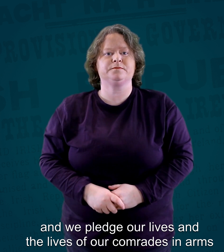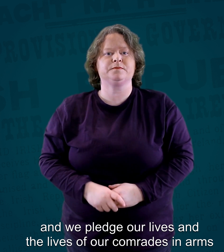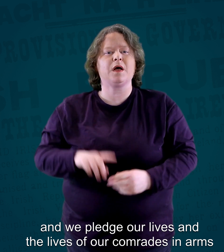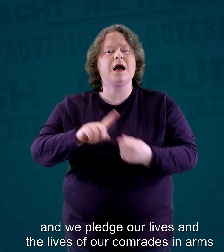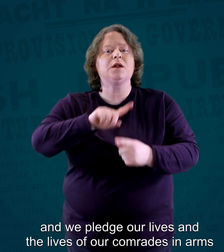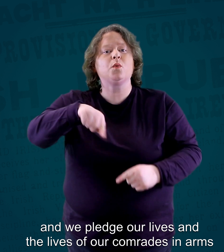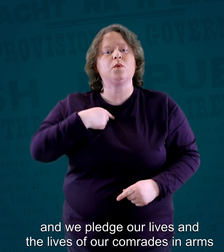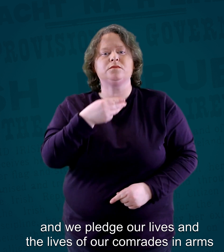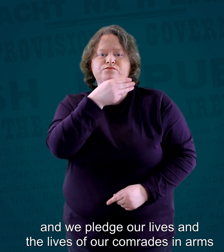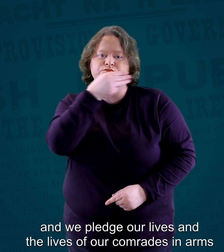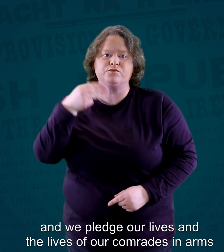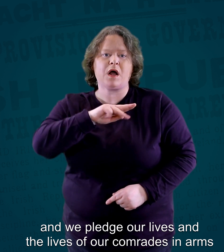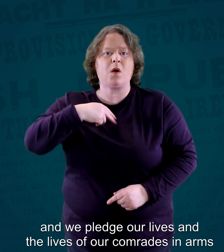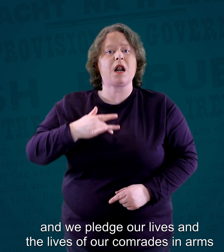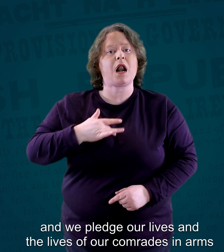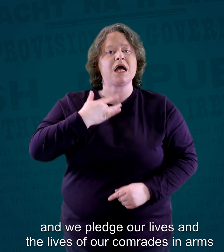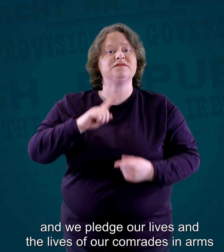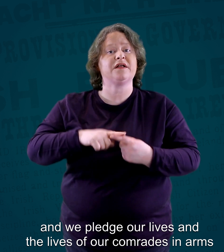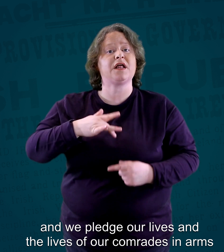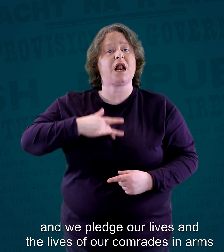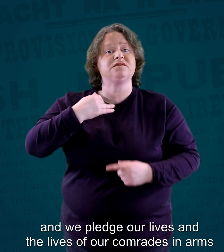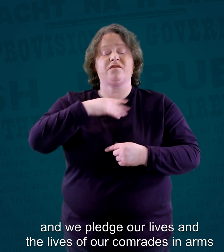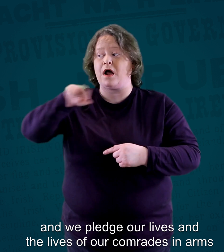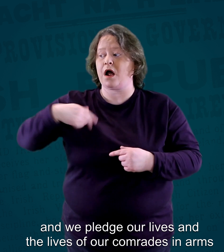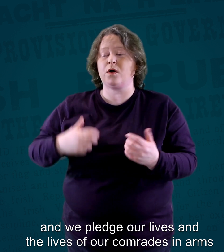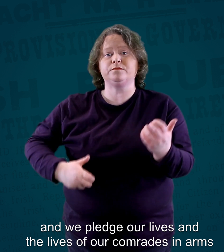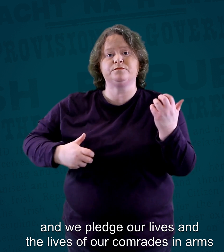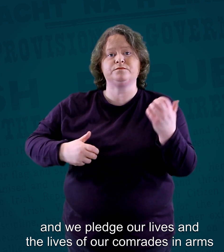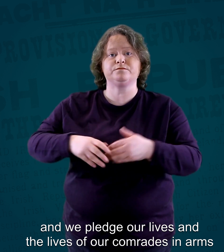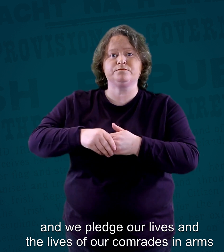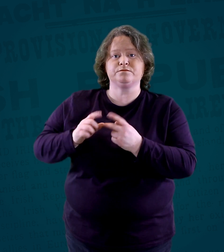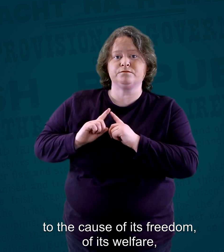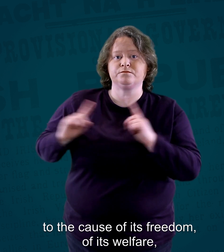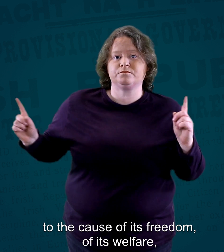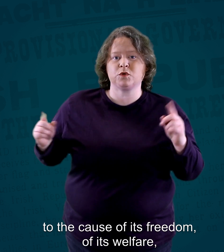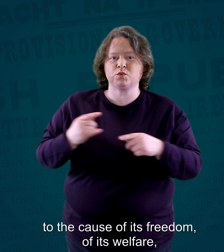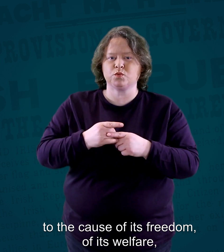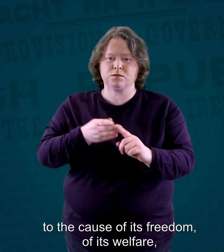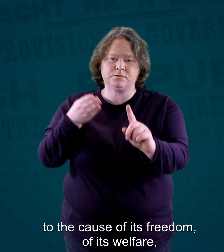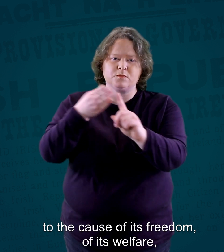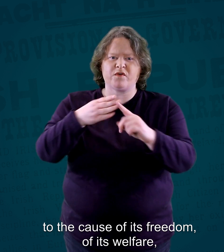And we pledge our lives and the lives of our comrades in arms to the cause of its freedom, of its